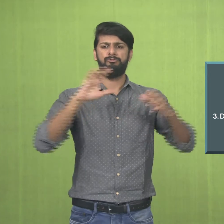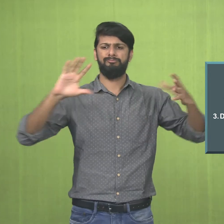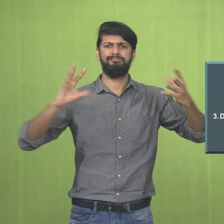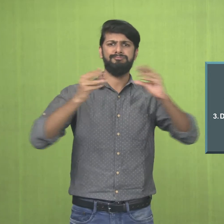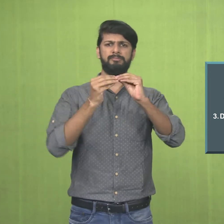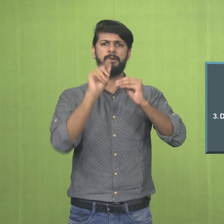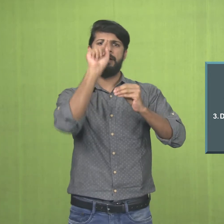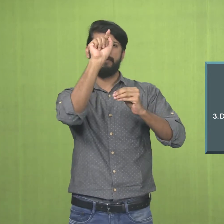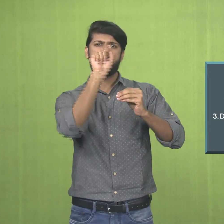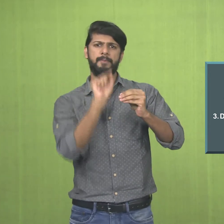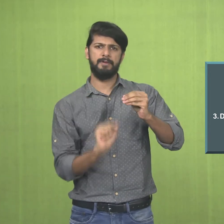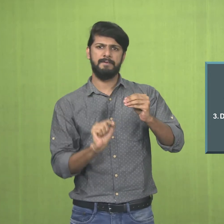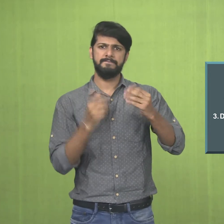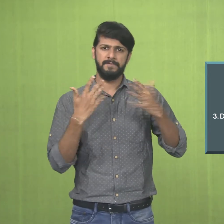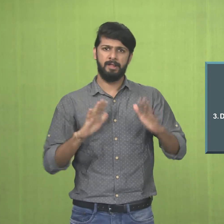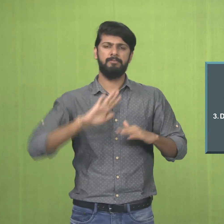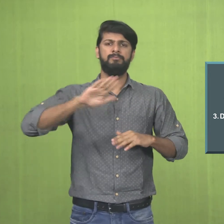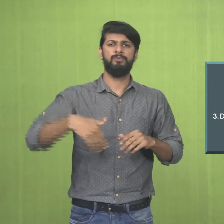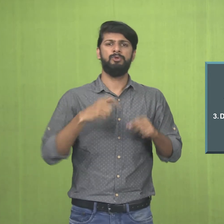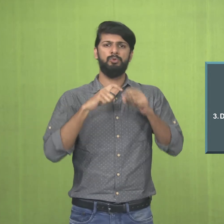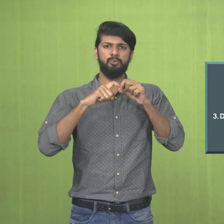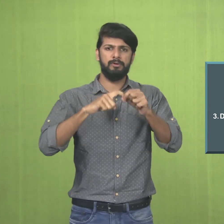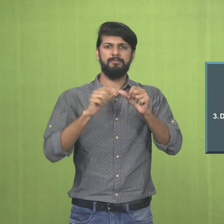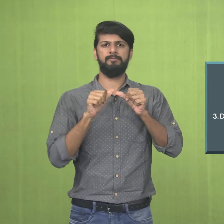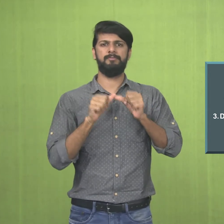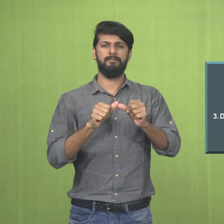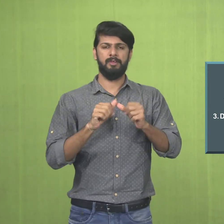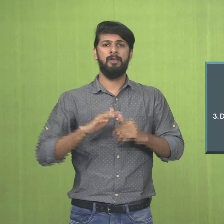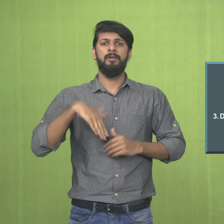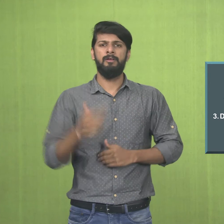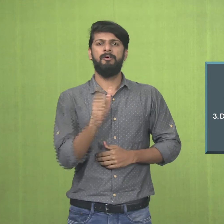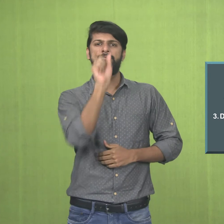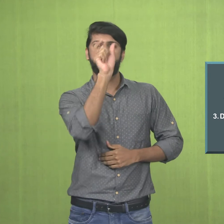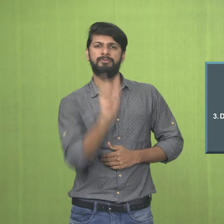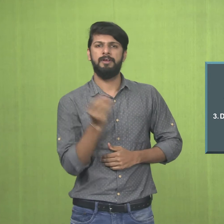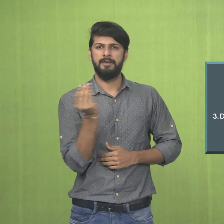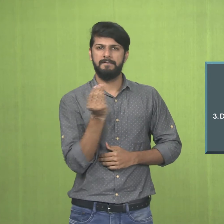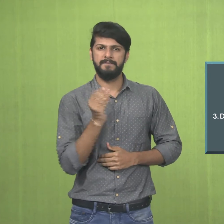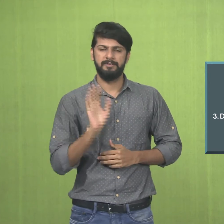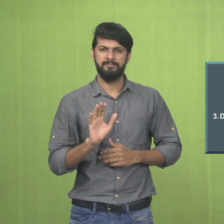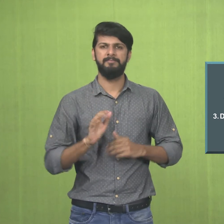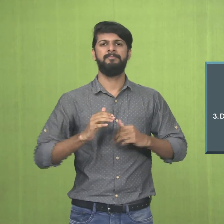Finally, we would summarize the lesson, and after that, there will be questions and answers.